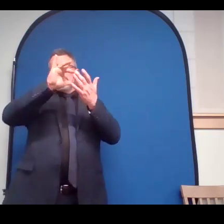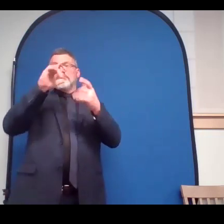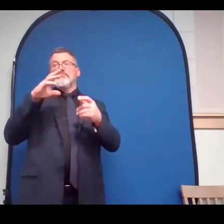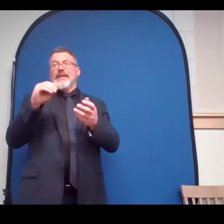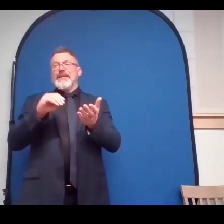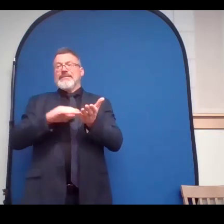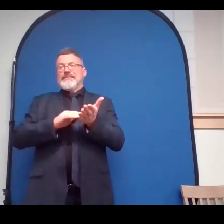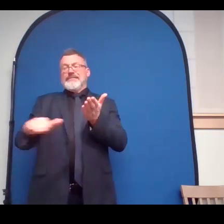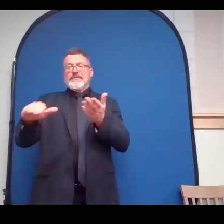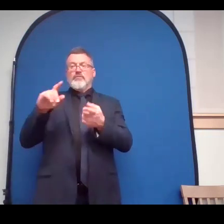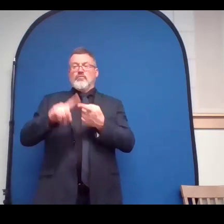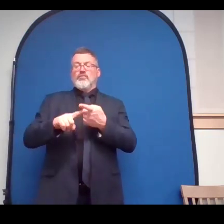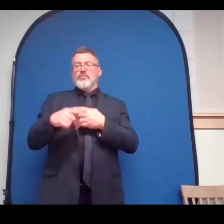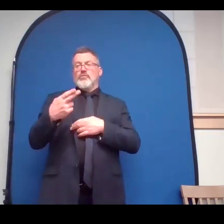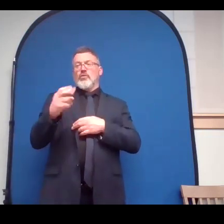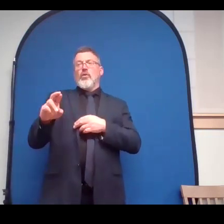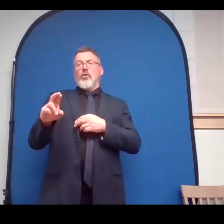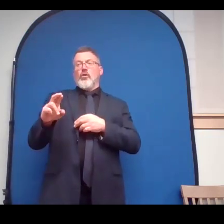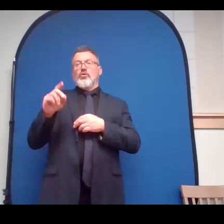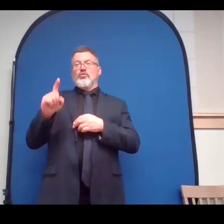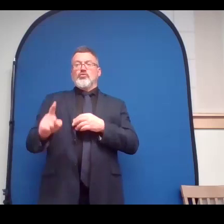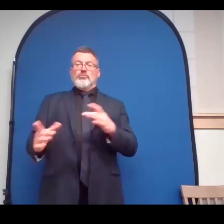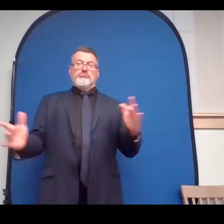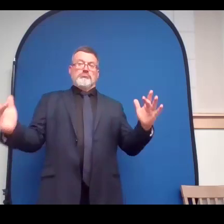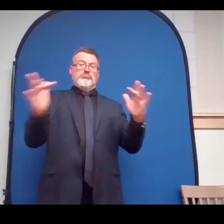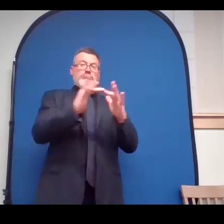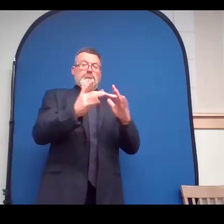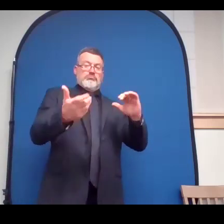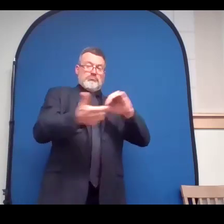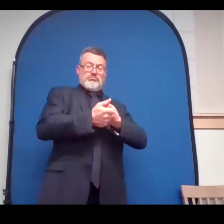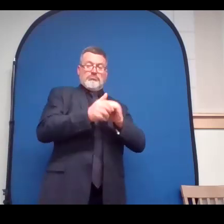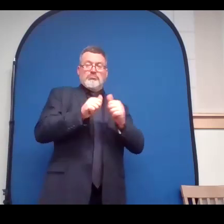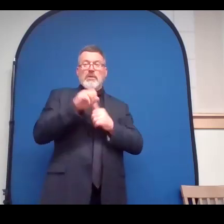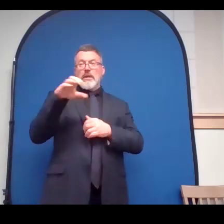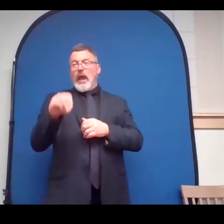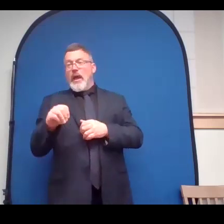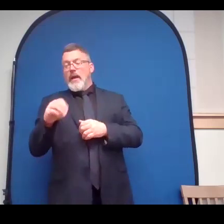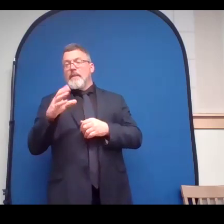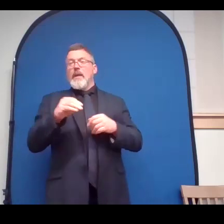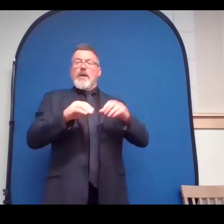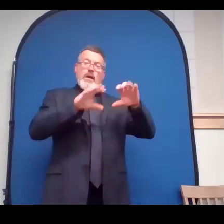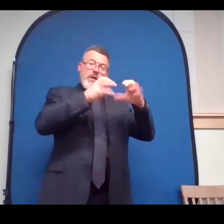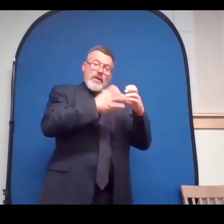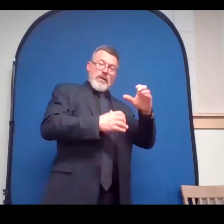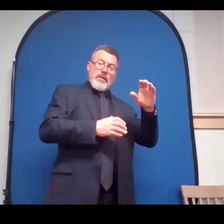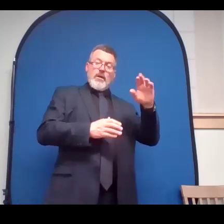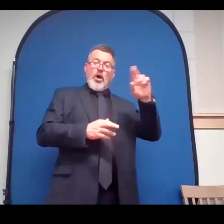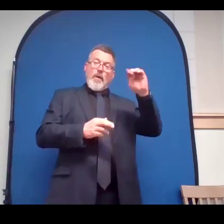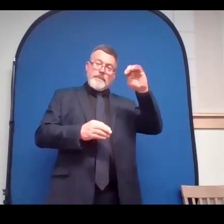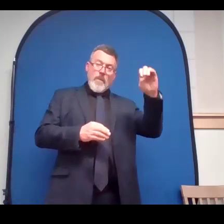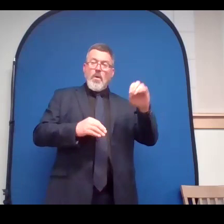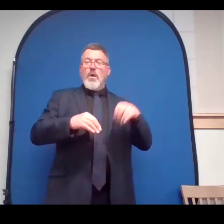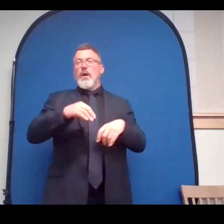case management and brigade medical officer, so also command and RMO initiate MEB process.